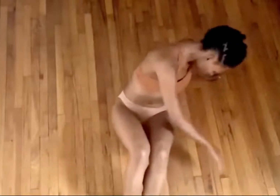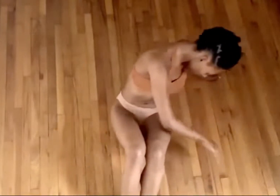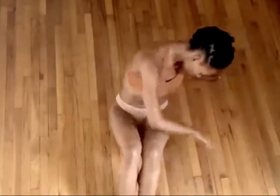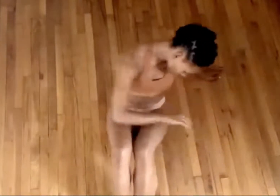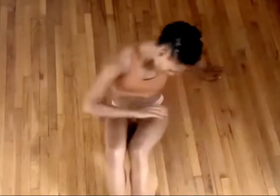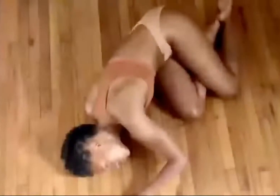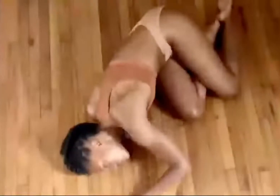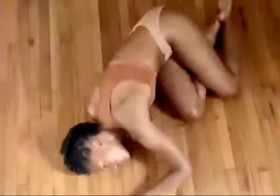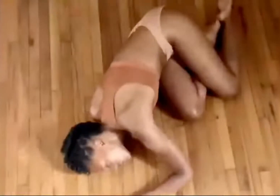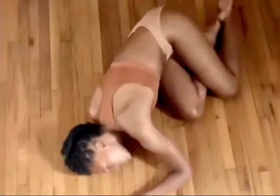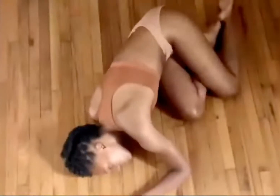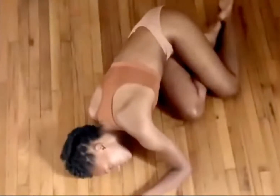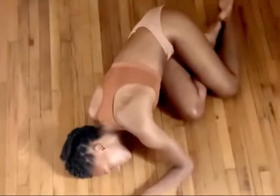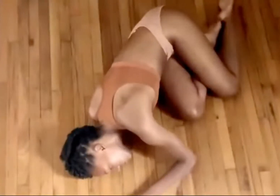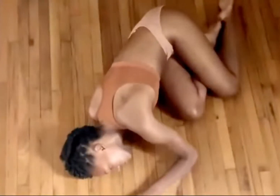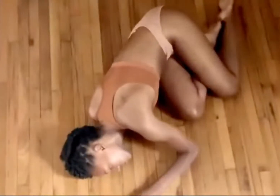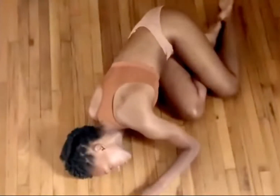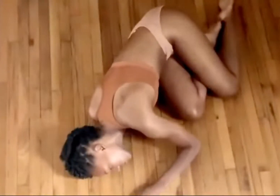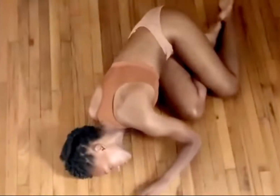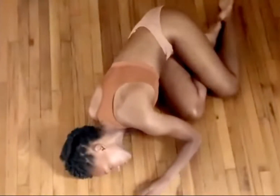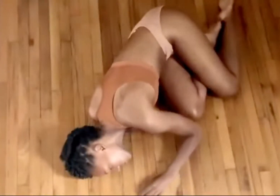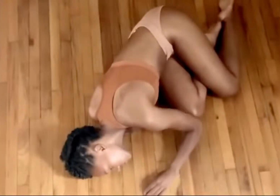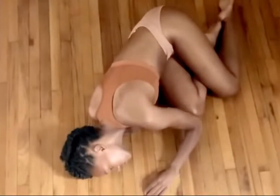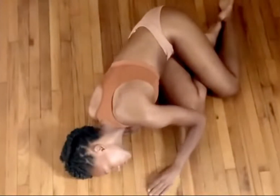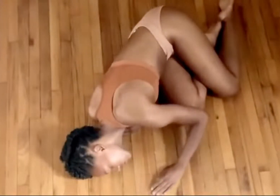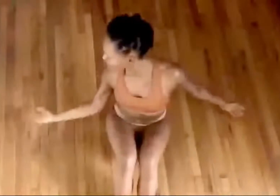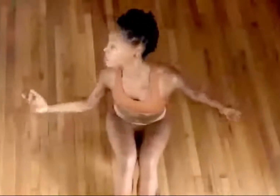The color of compost